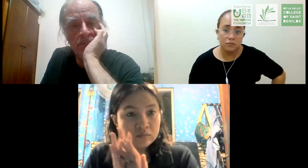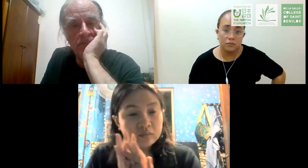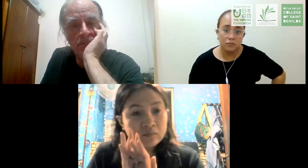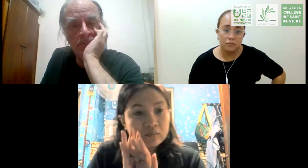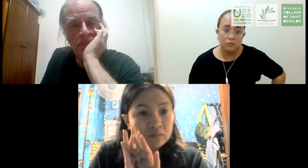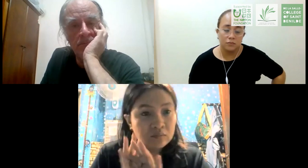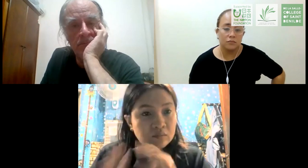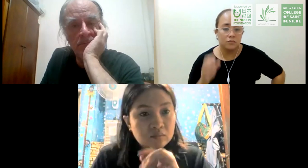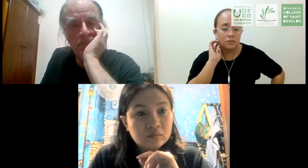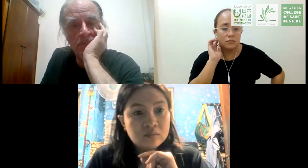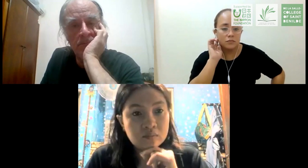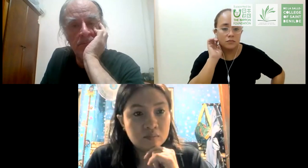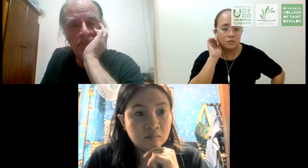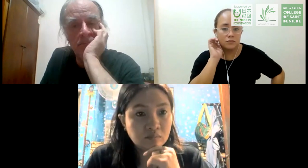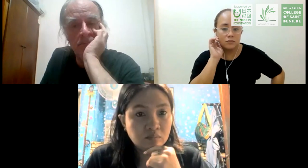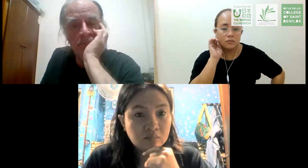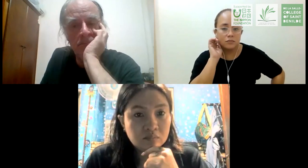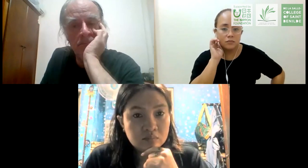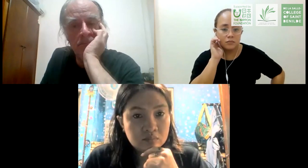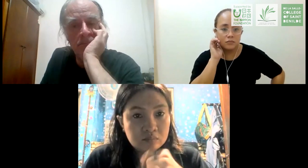the hand-shaped pictures there.